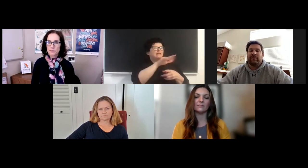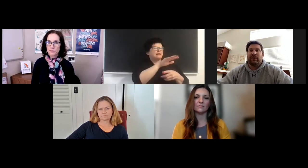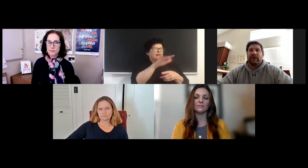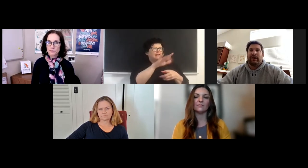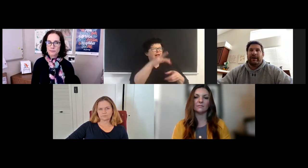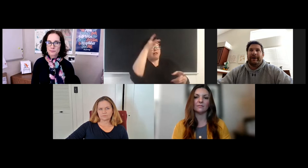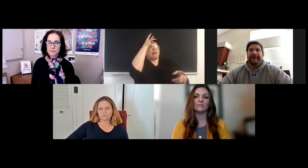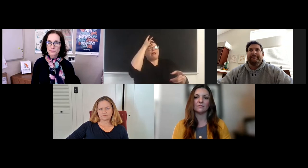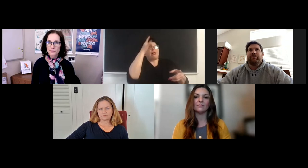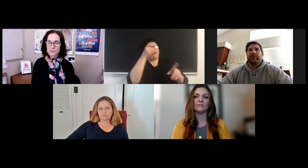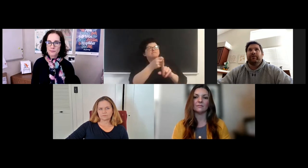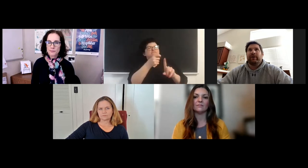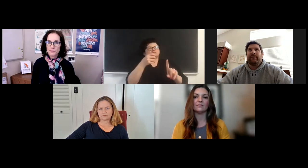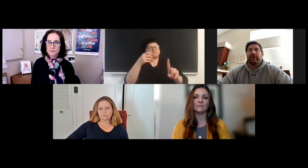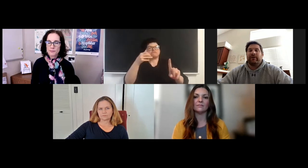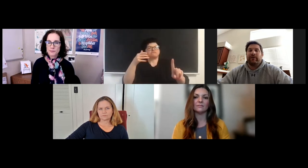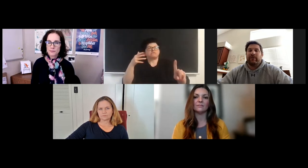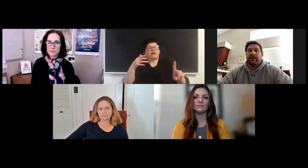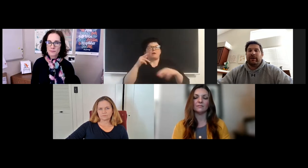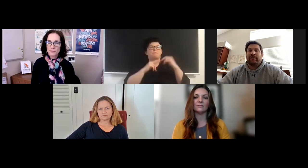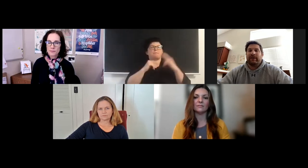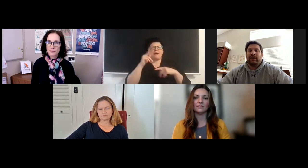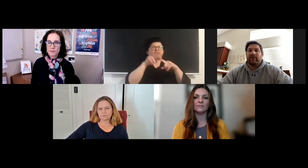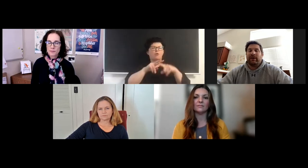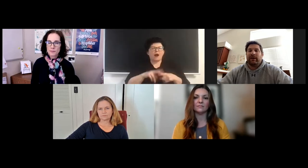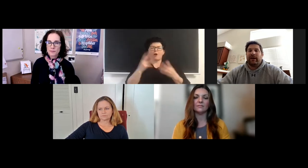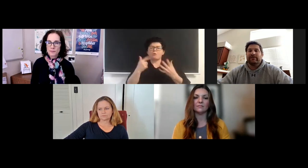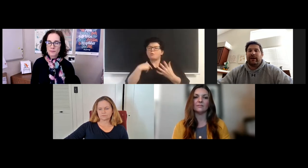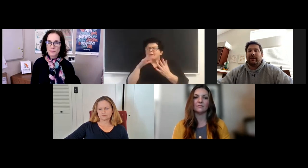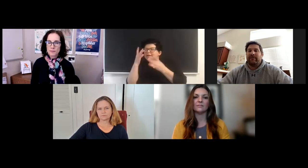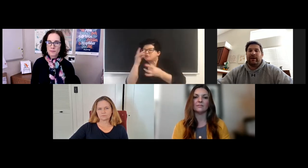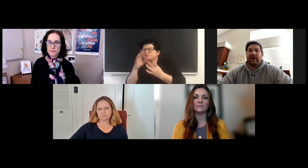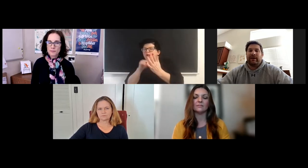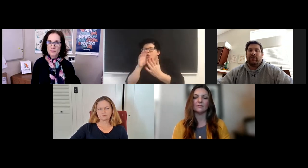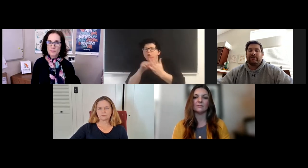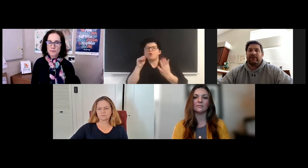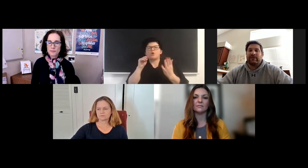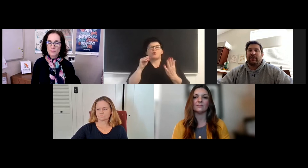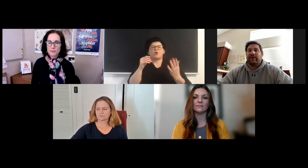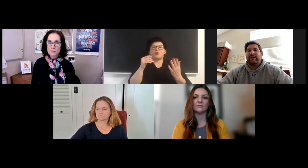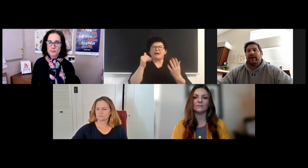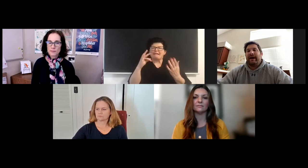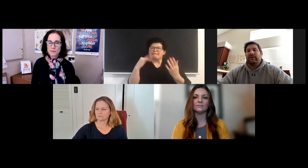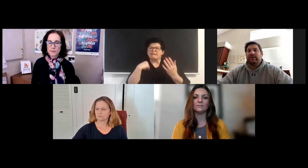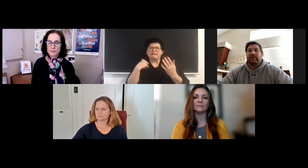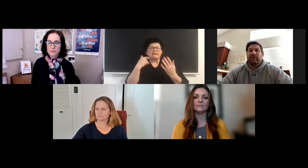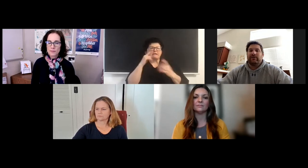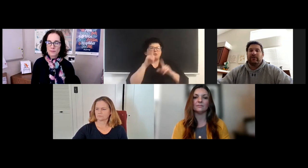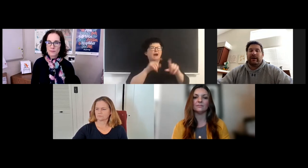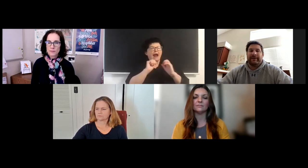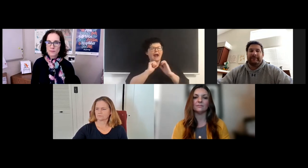to build vocabulary that we were interested in learning as, and if we had any questions on how you